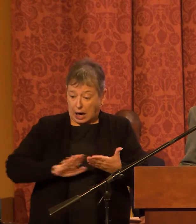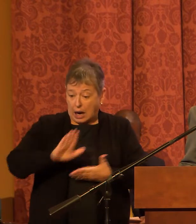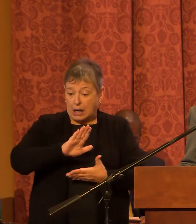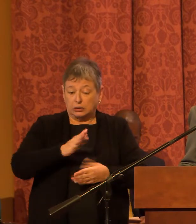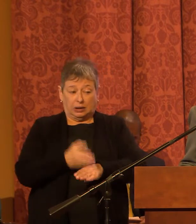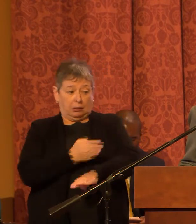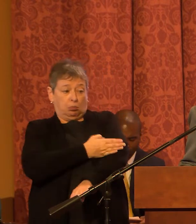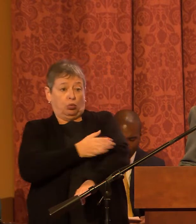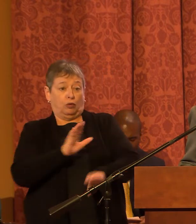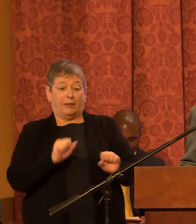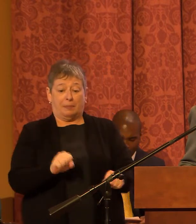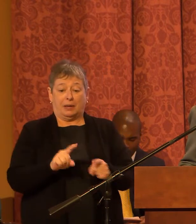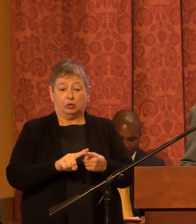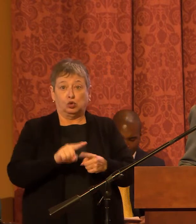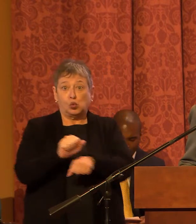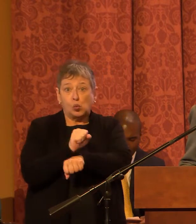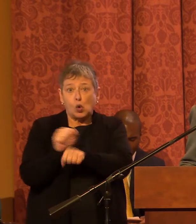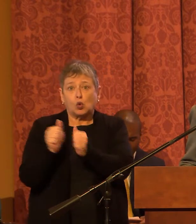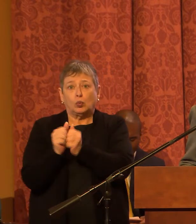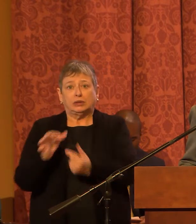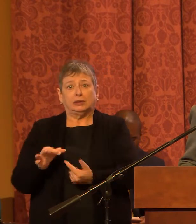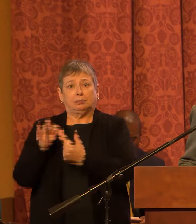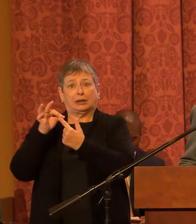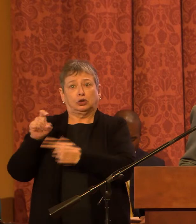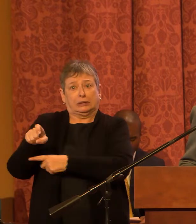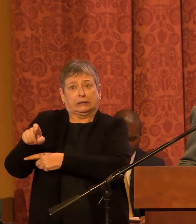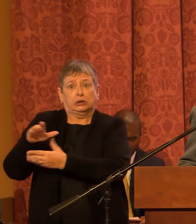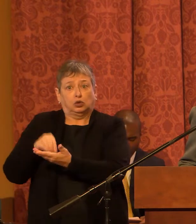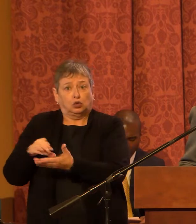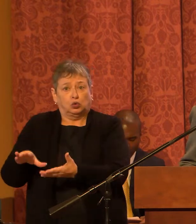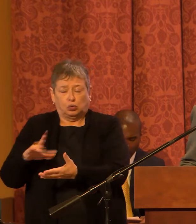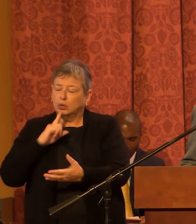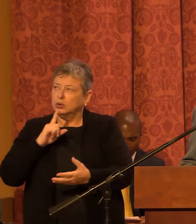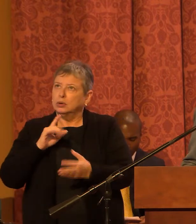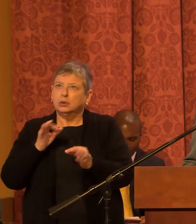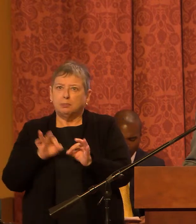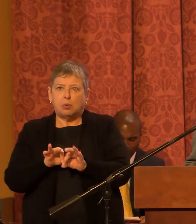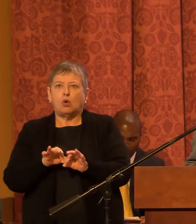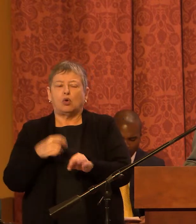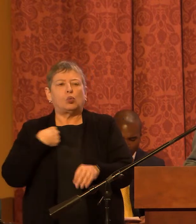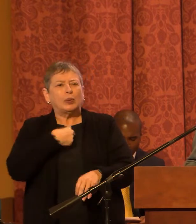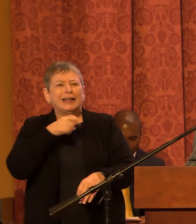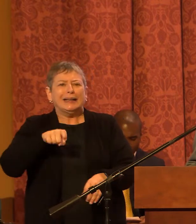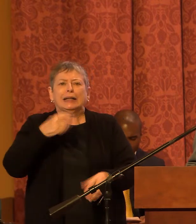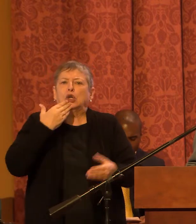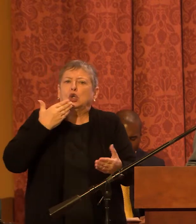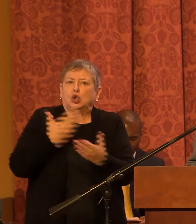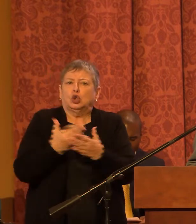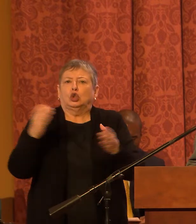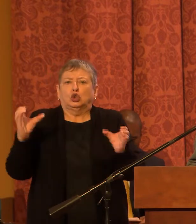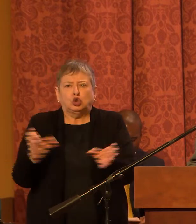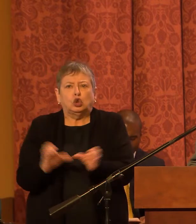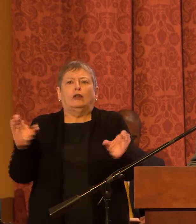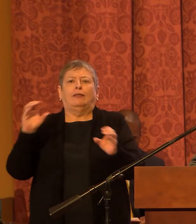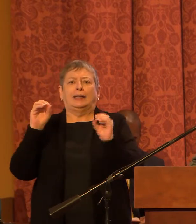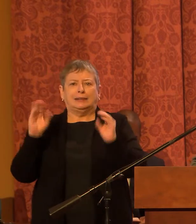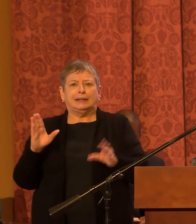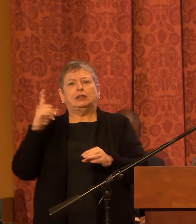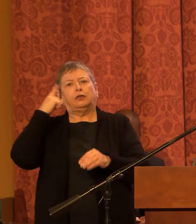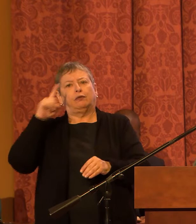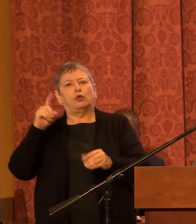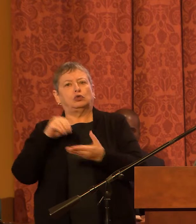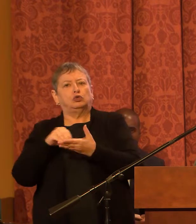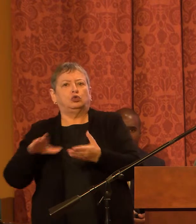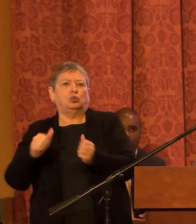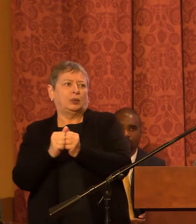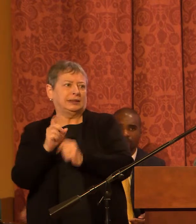their abilities to work with our students, it's instrumental. We need good certified teachers for our students with disabilities. And